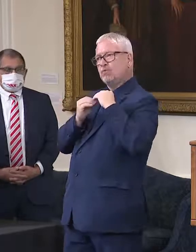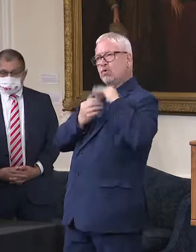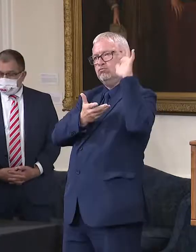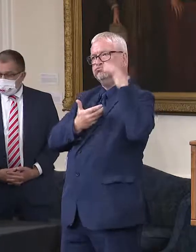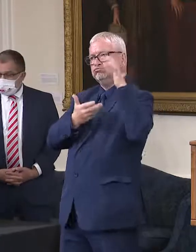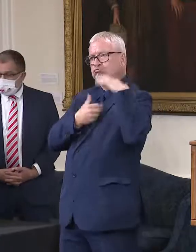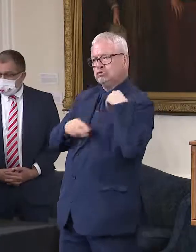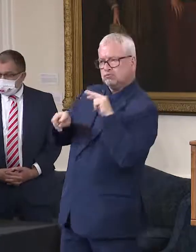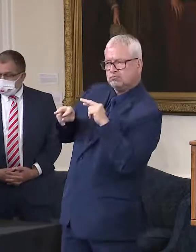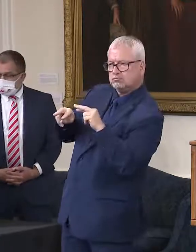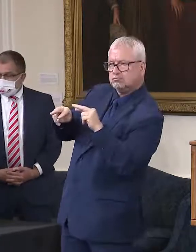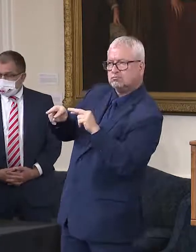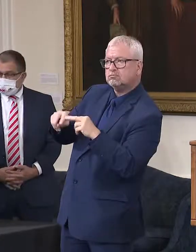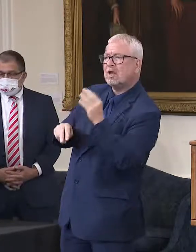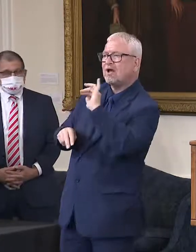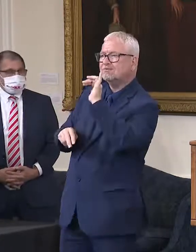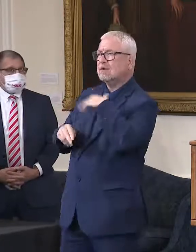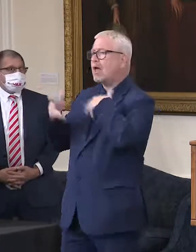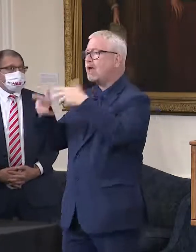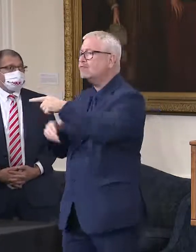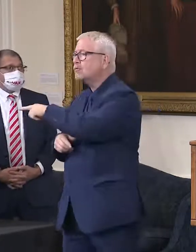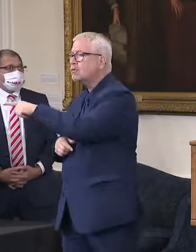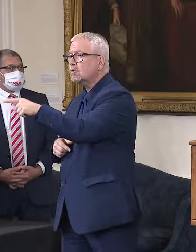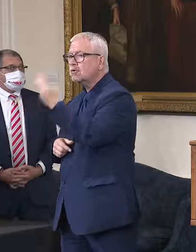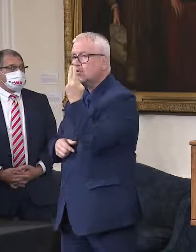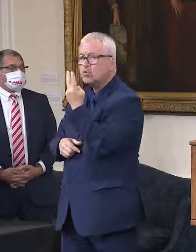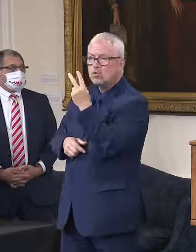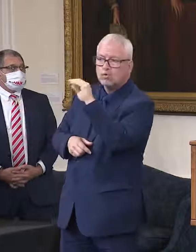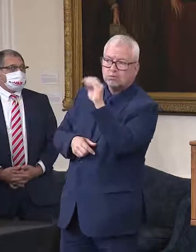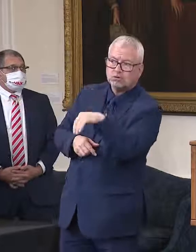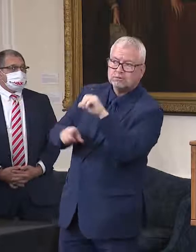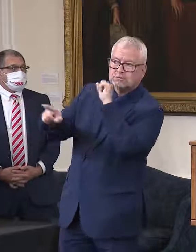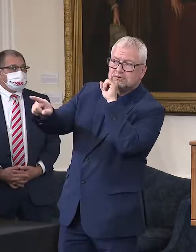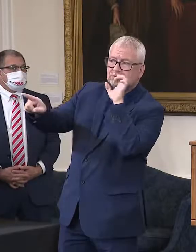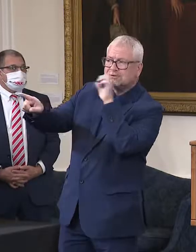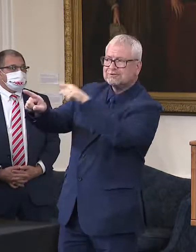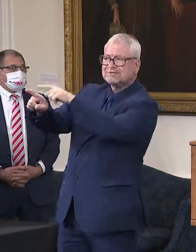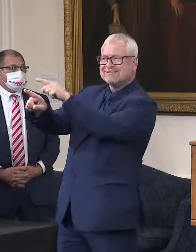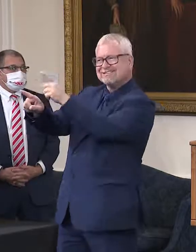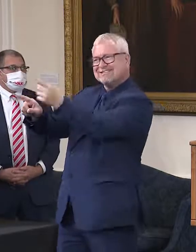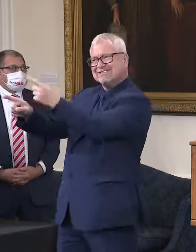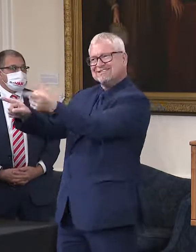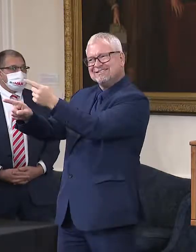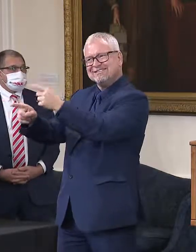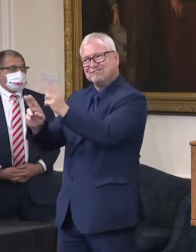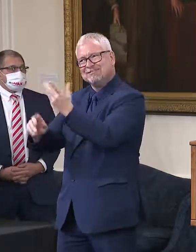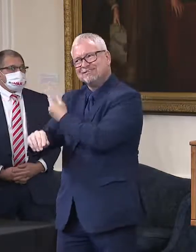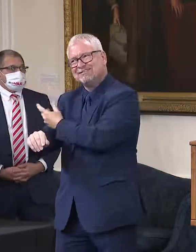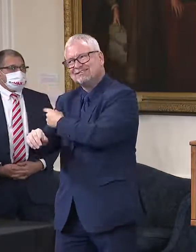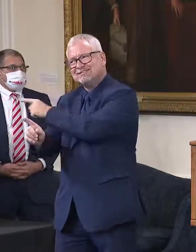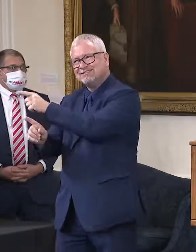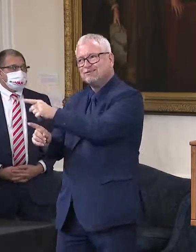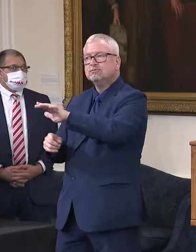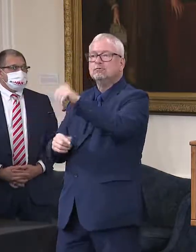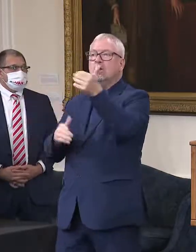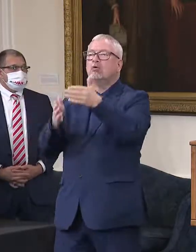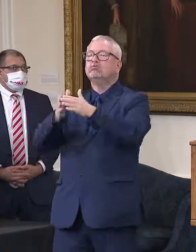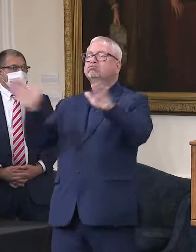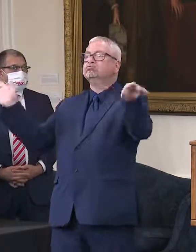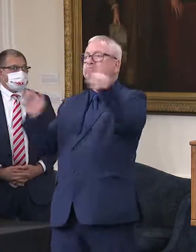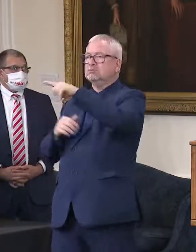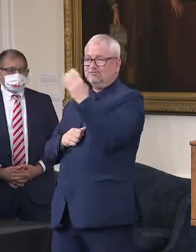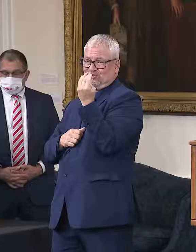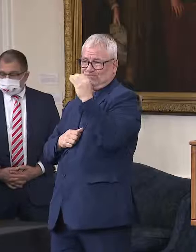seniors and remaining 14% of Marylanders who have not yet been vaccinated, and while also urging the